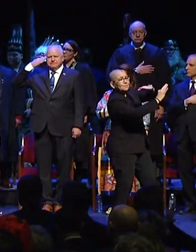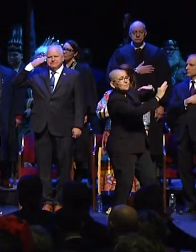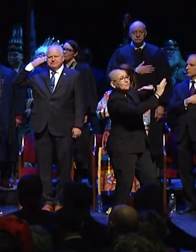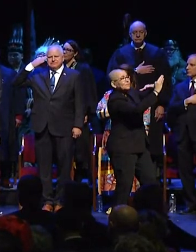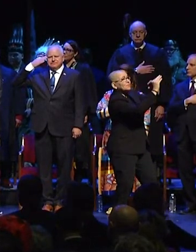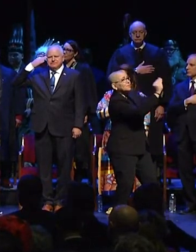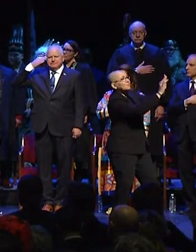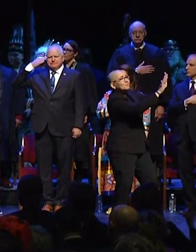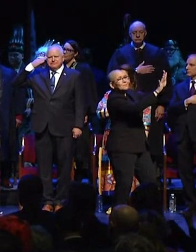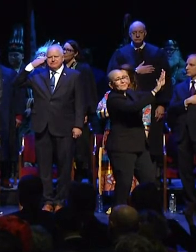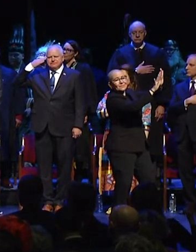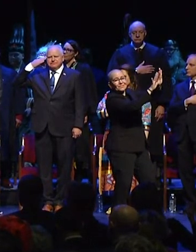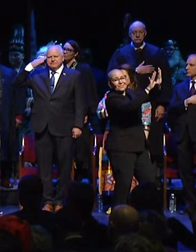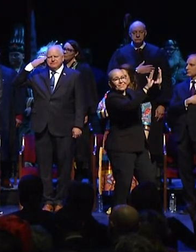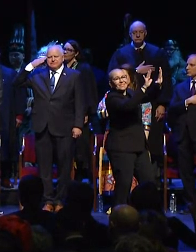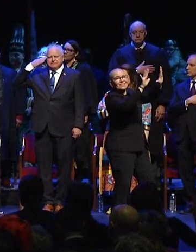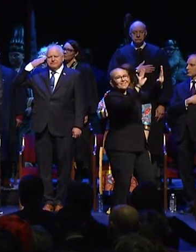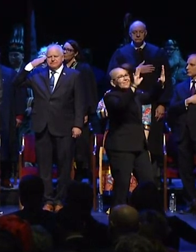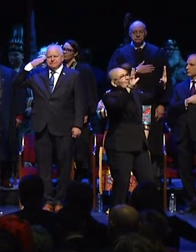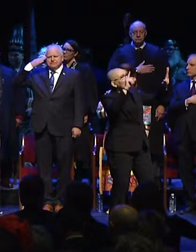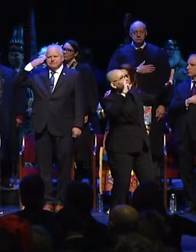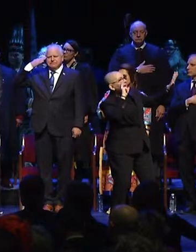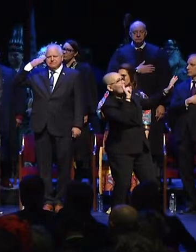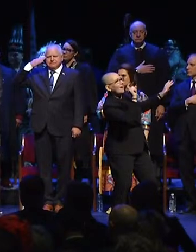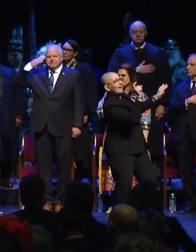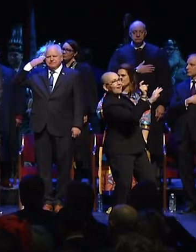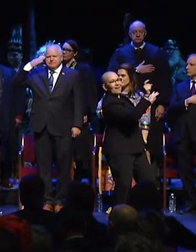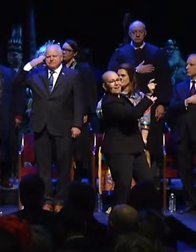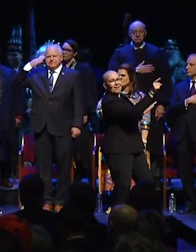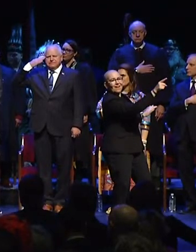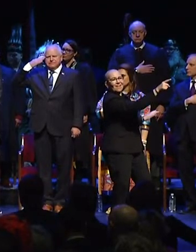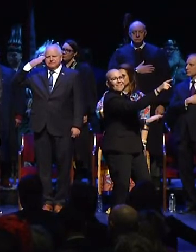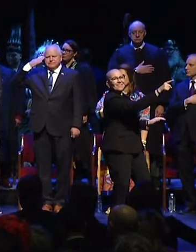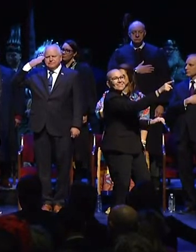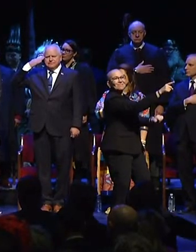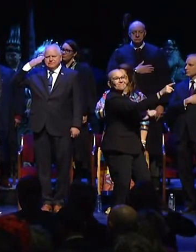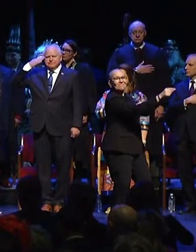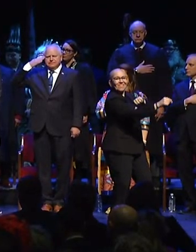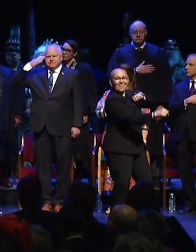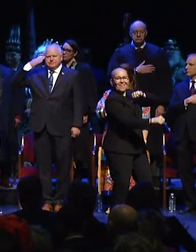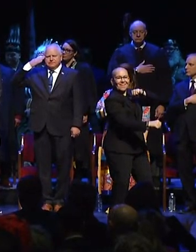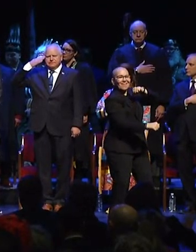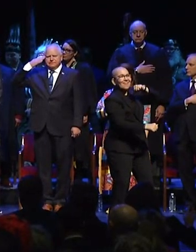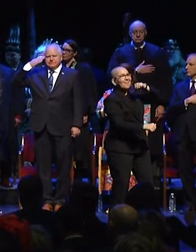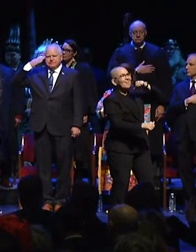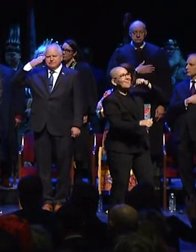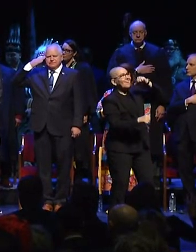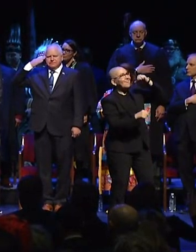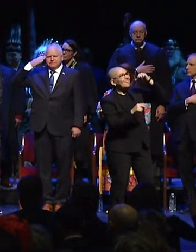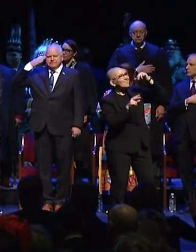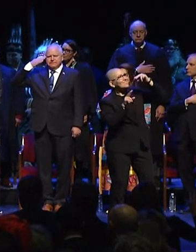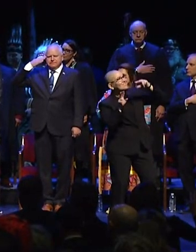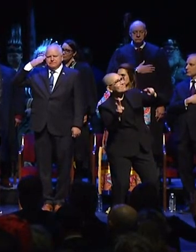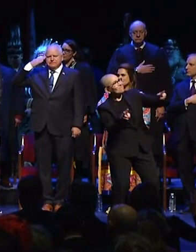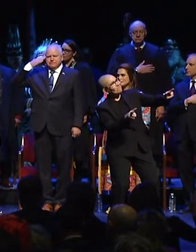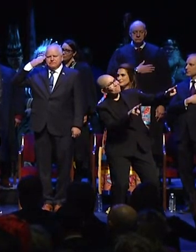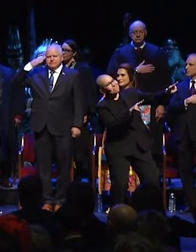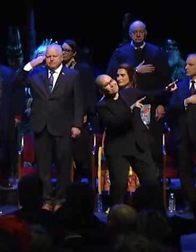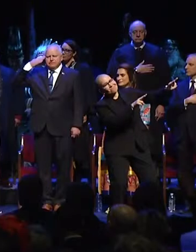early light what so proudly we hailed at